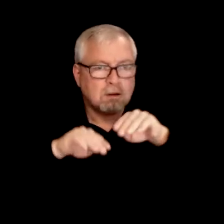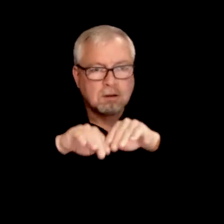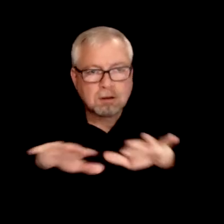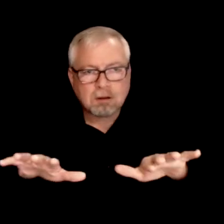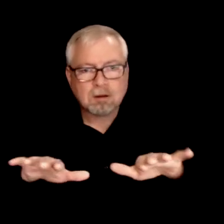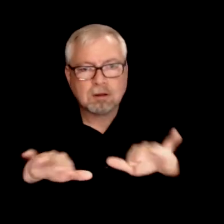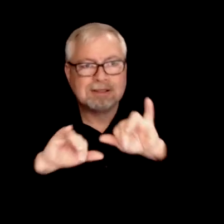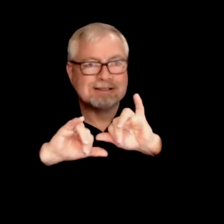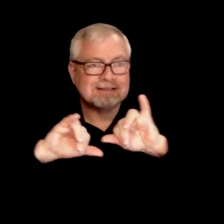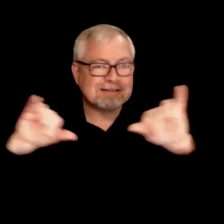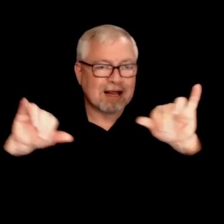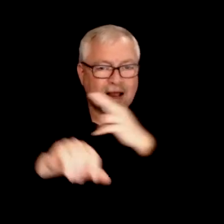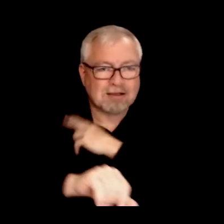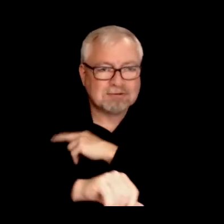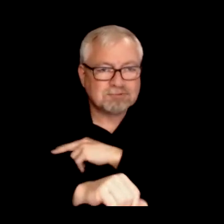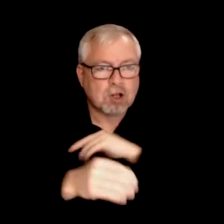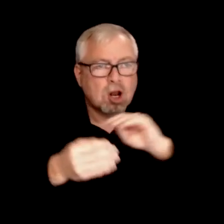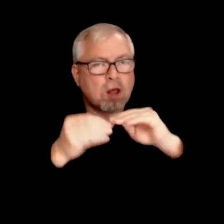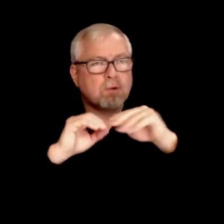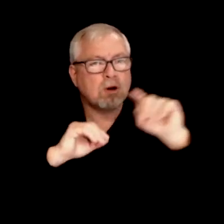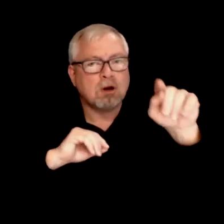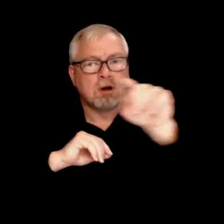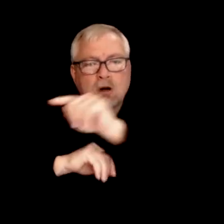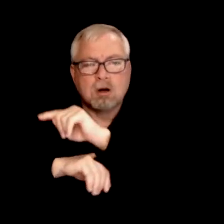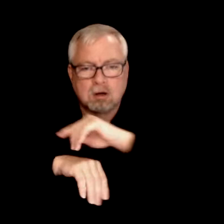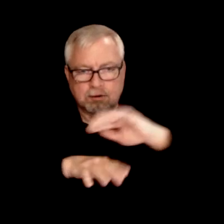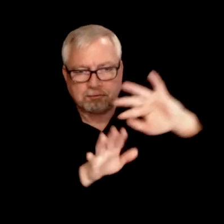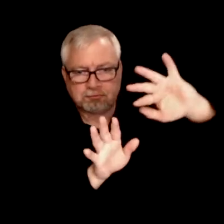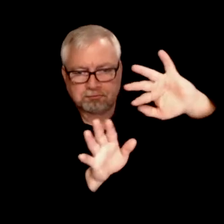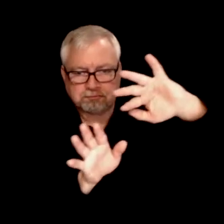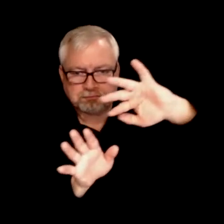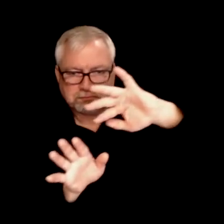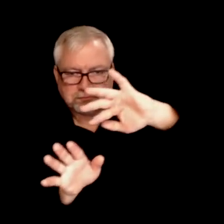cases cause for concern, and certainly the